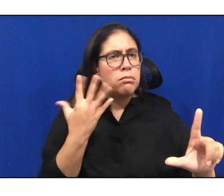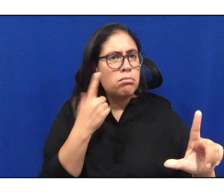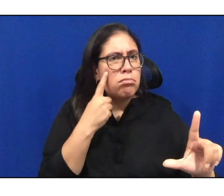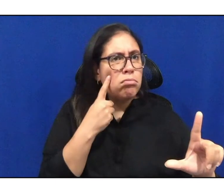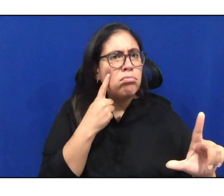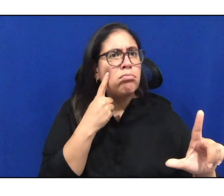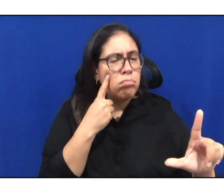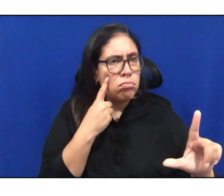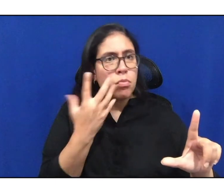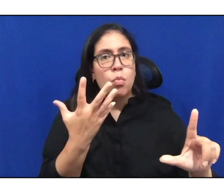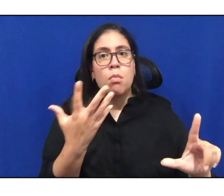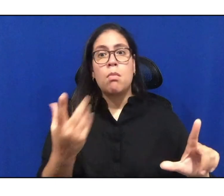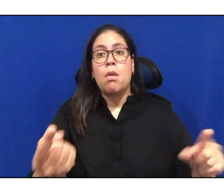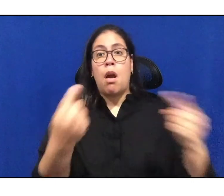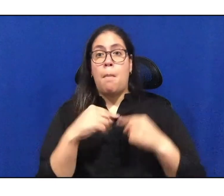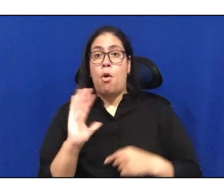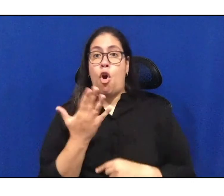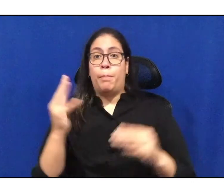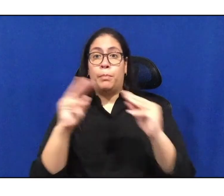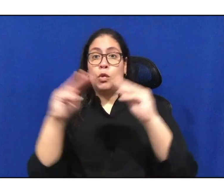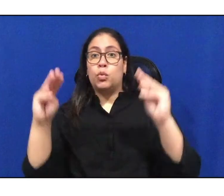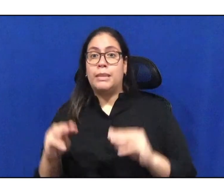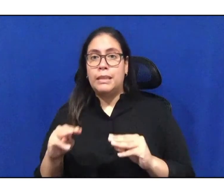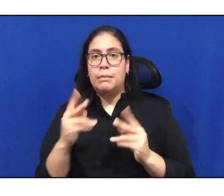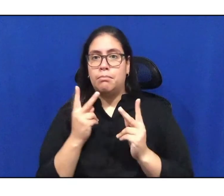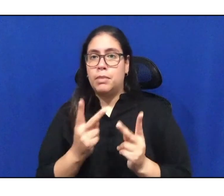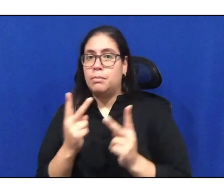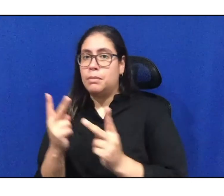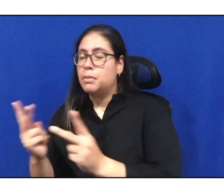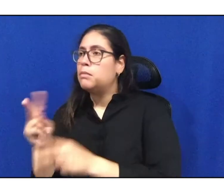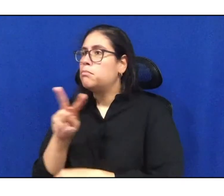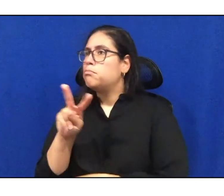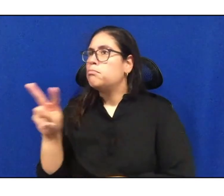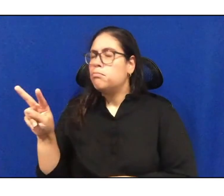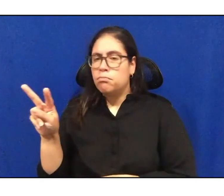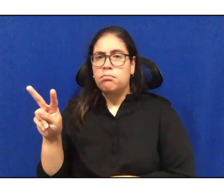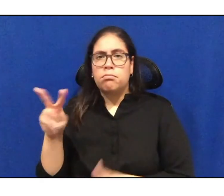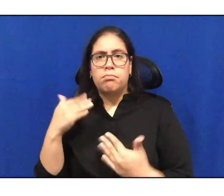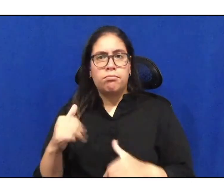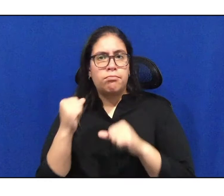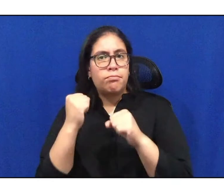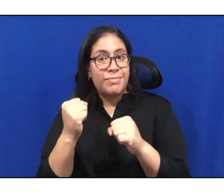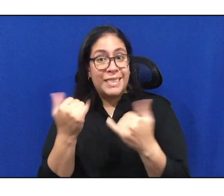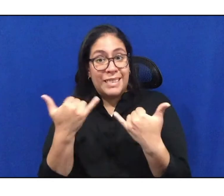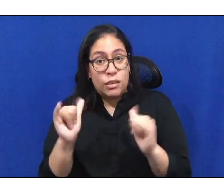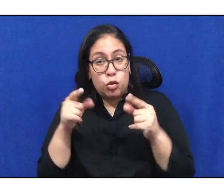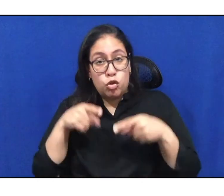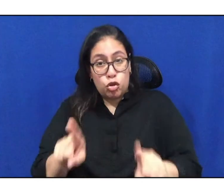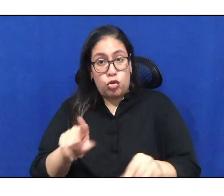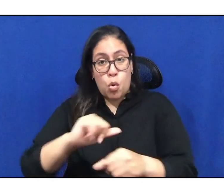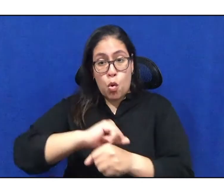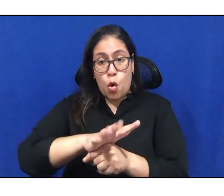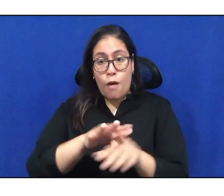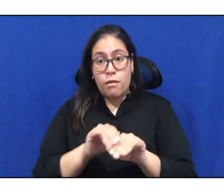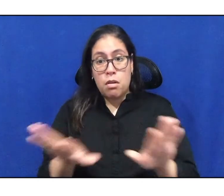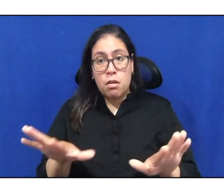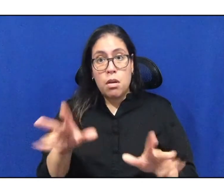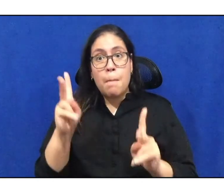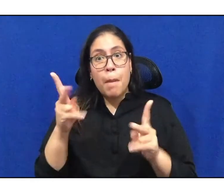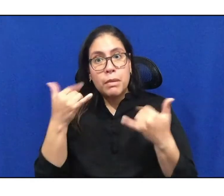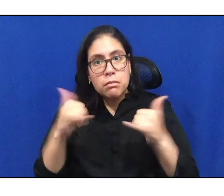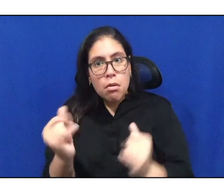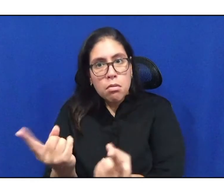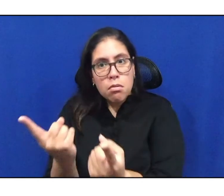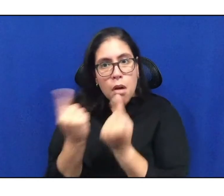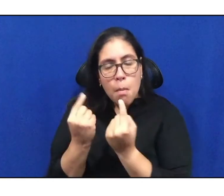our spaces. It's really powerful in the midst still of a pandemic. People come in the door because they want to know and see for